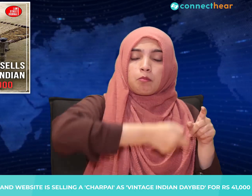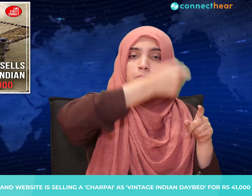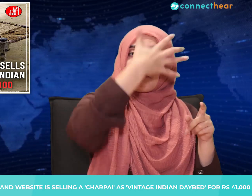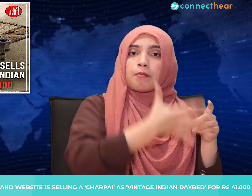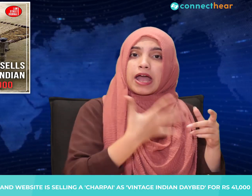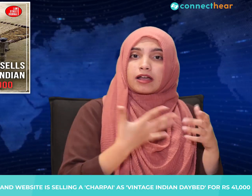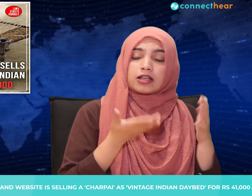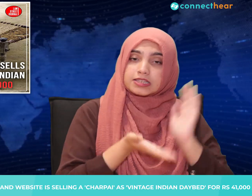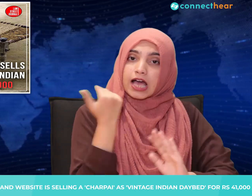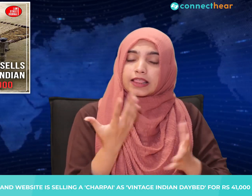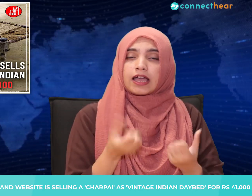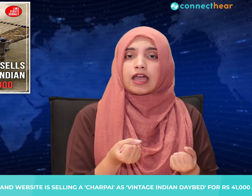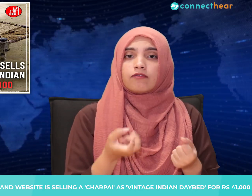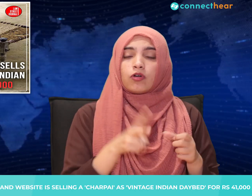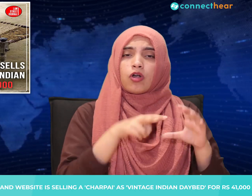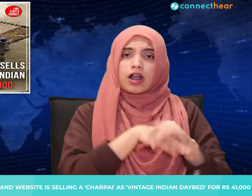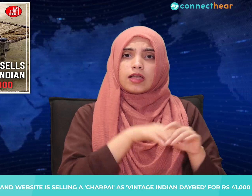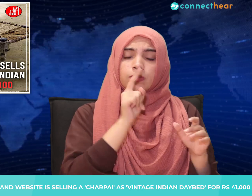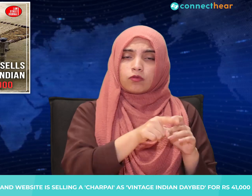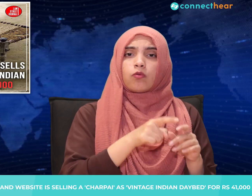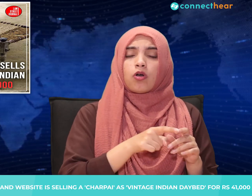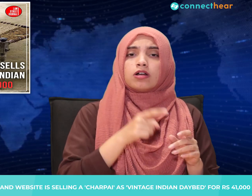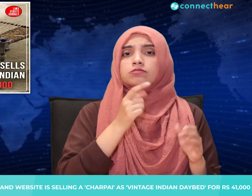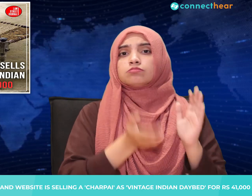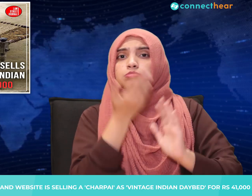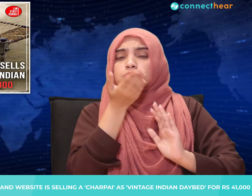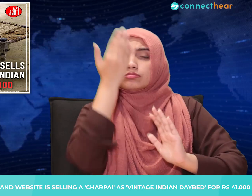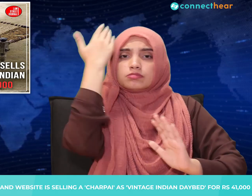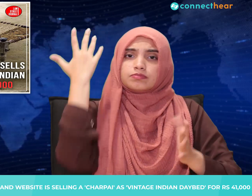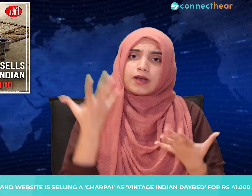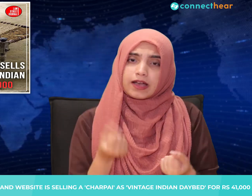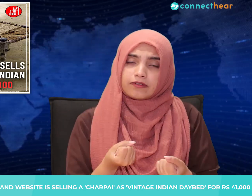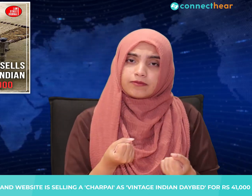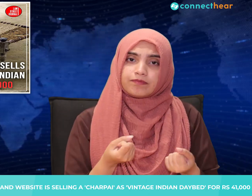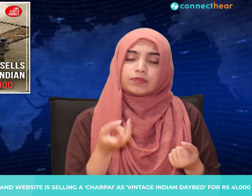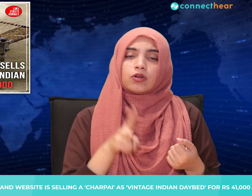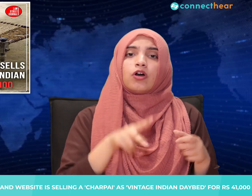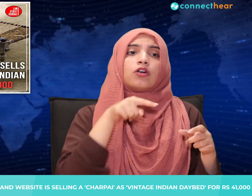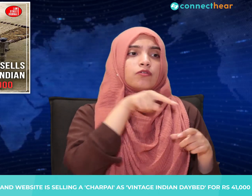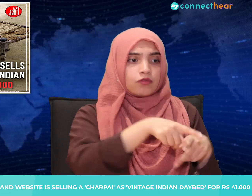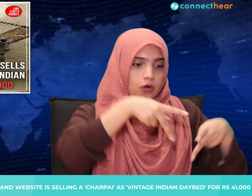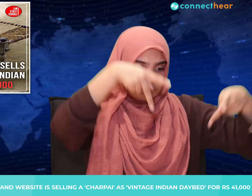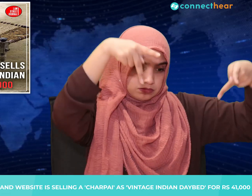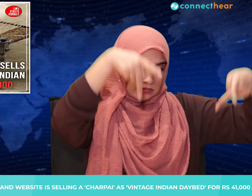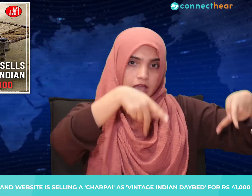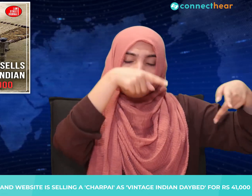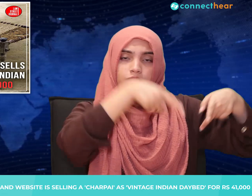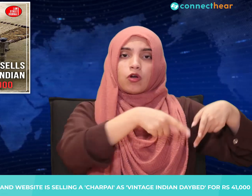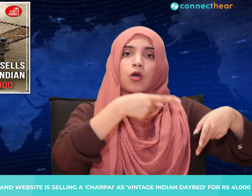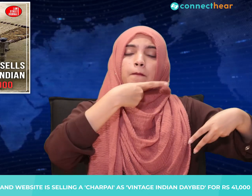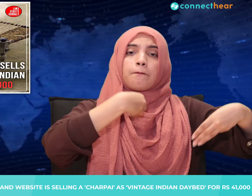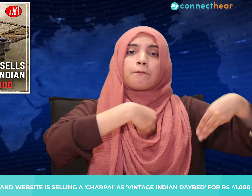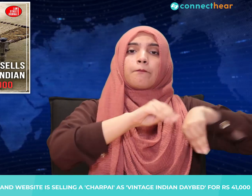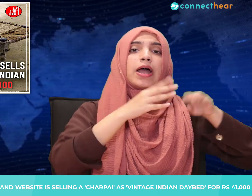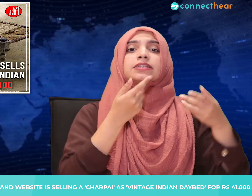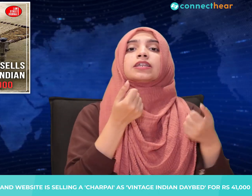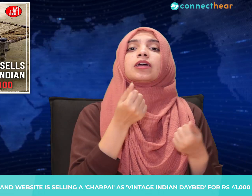Described as a one-of-a-kind and original, the Charpai is currently on sale at 800 New